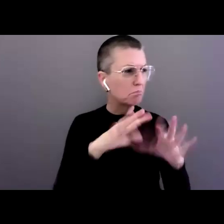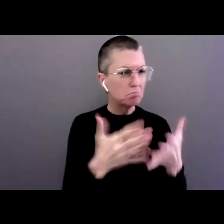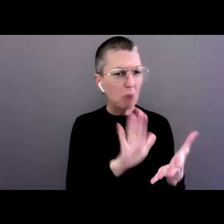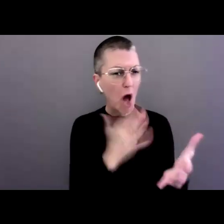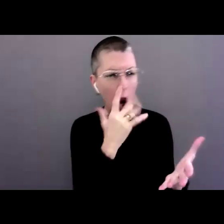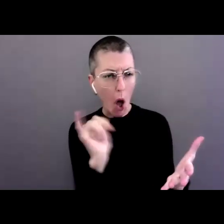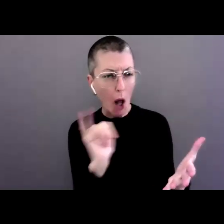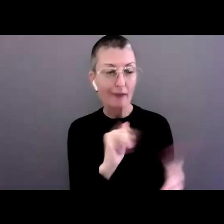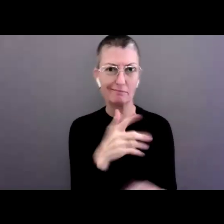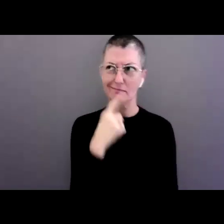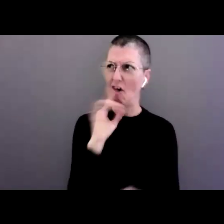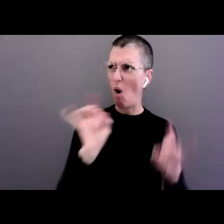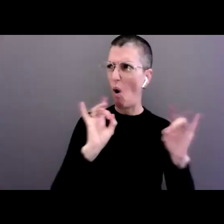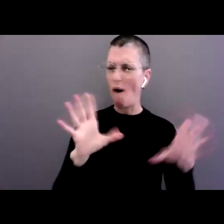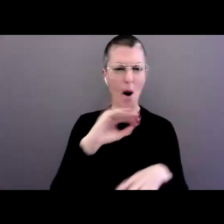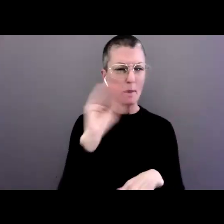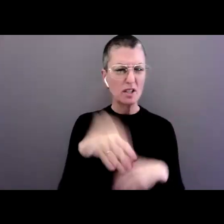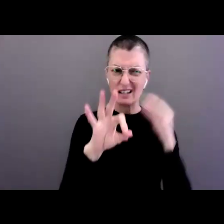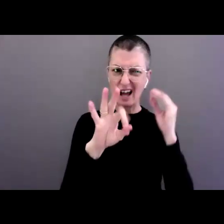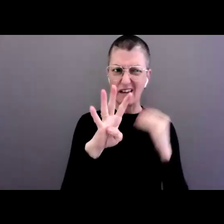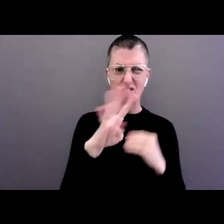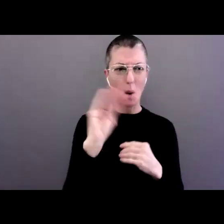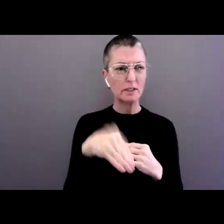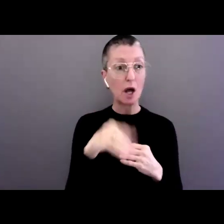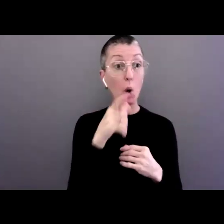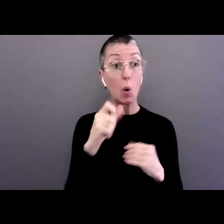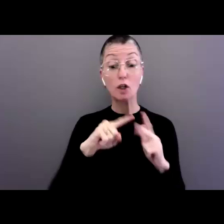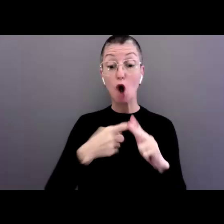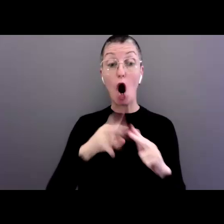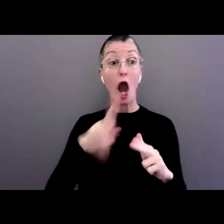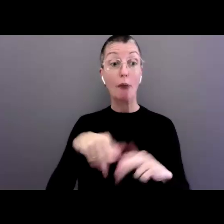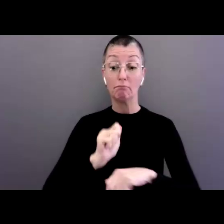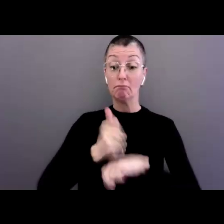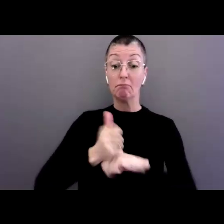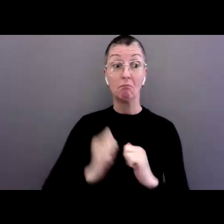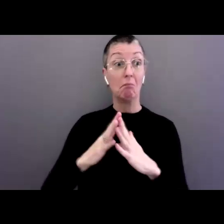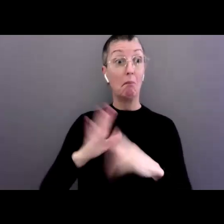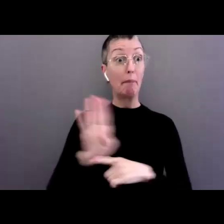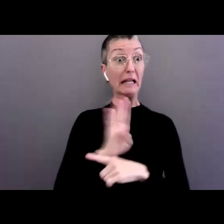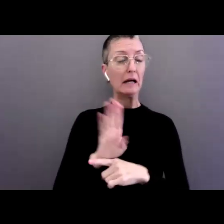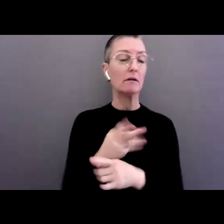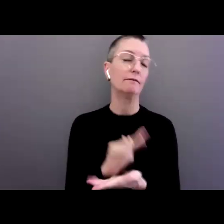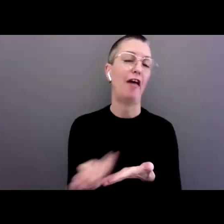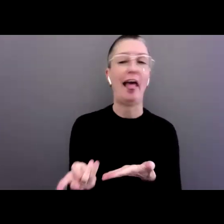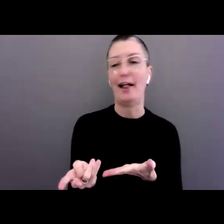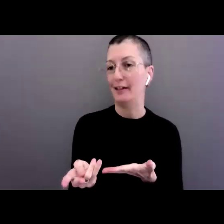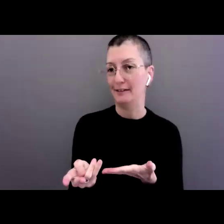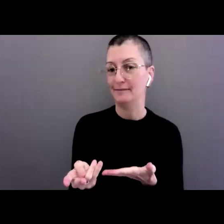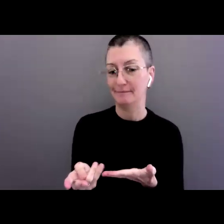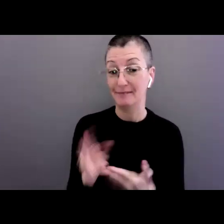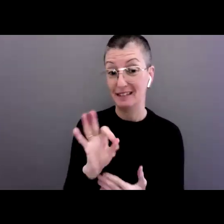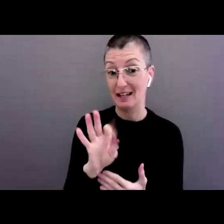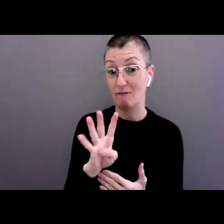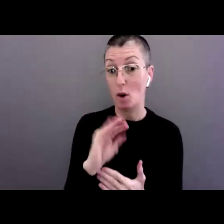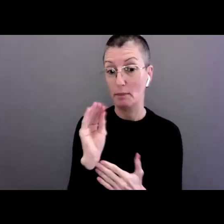around 94% of startups fail in this kind of startup world. And it's